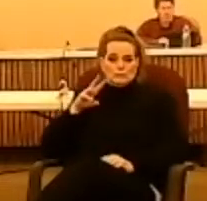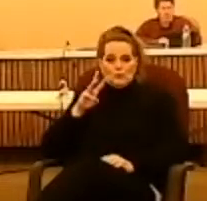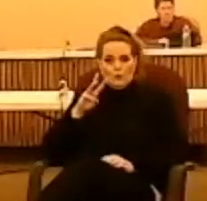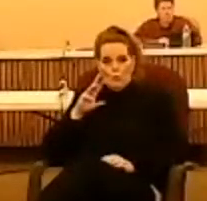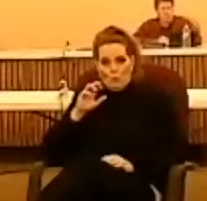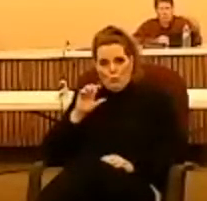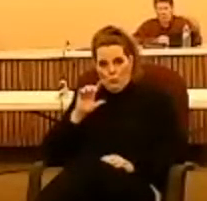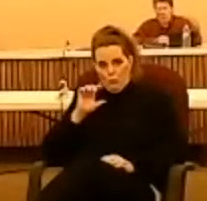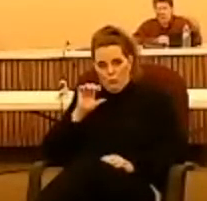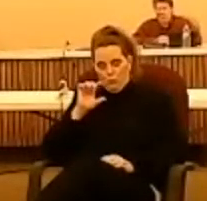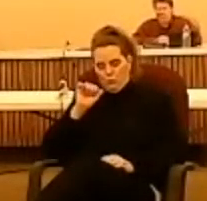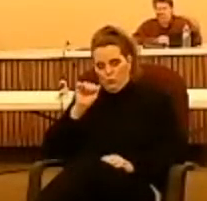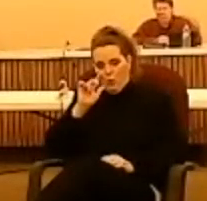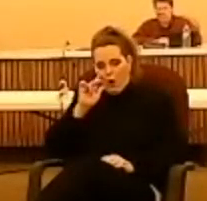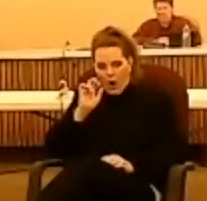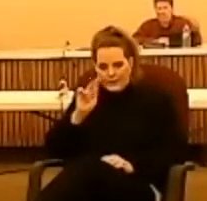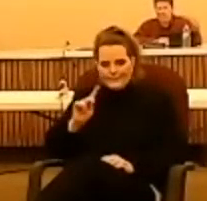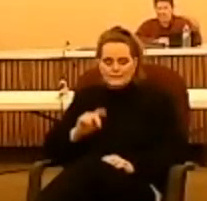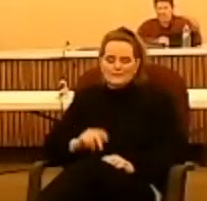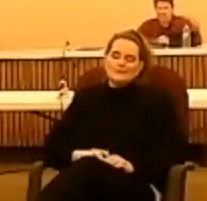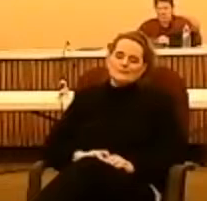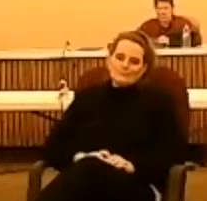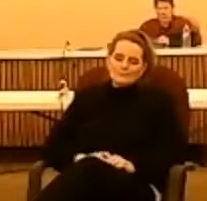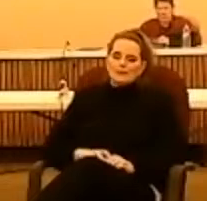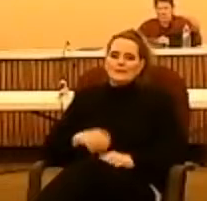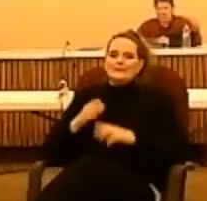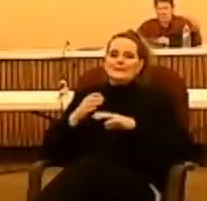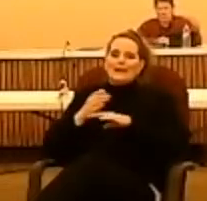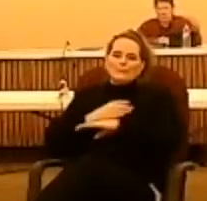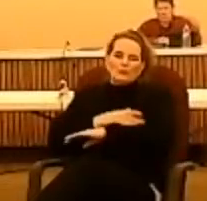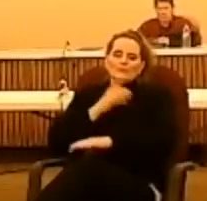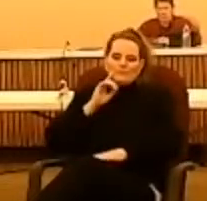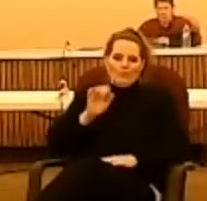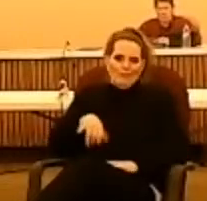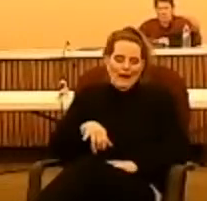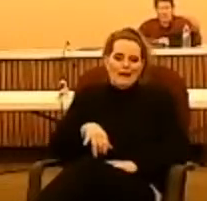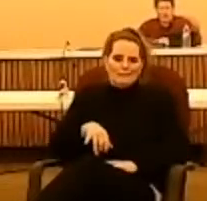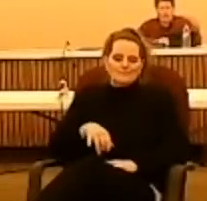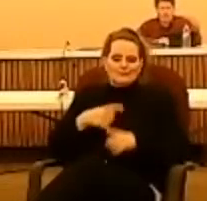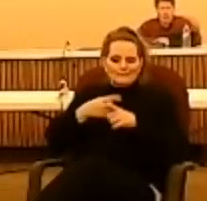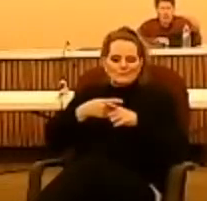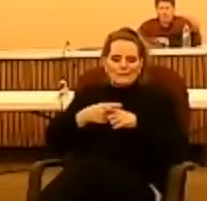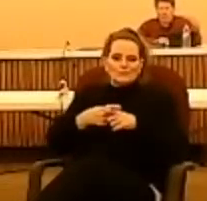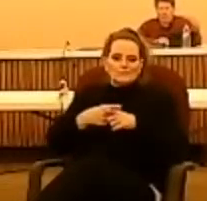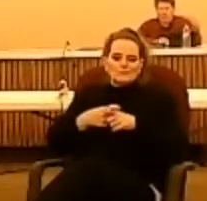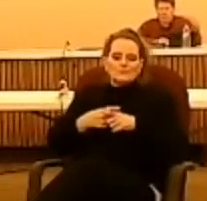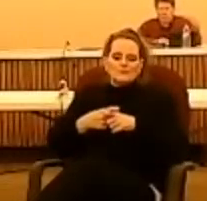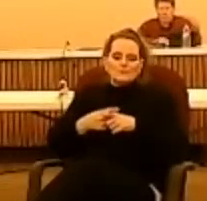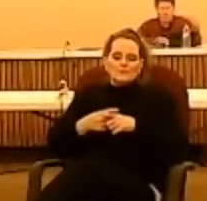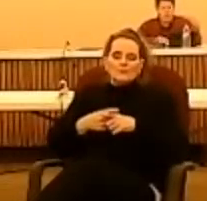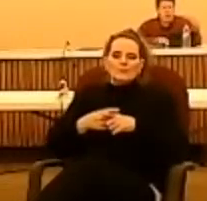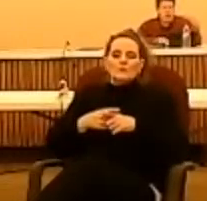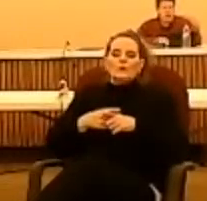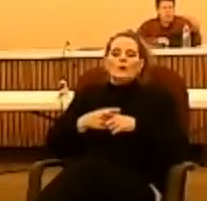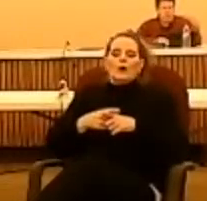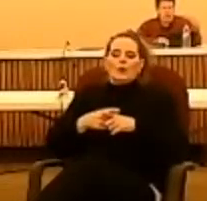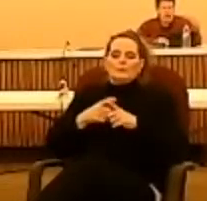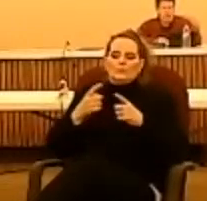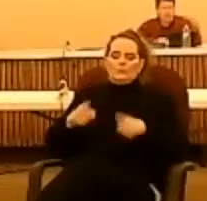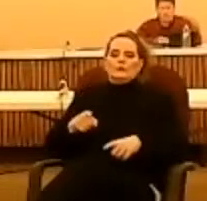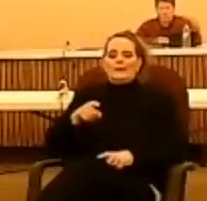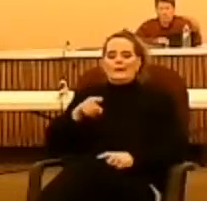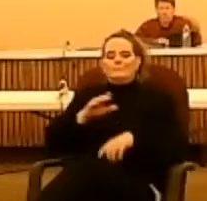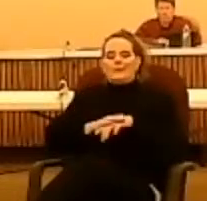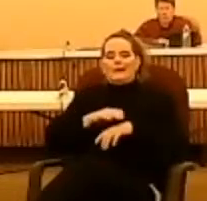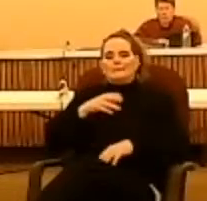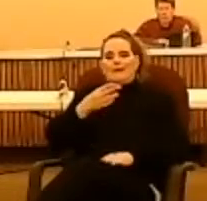River Road. Improvements to that intersection were actually placed on Howlett Acres. They